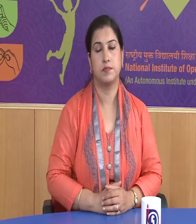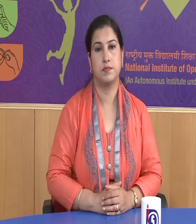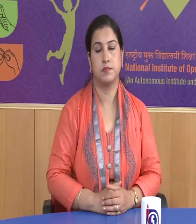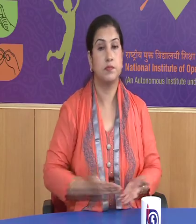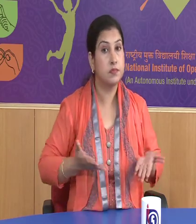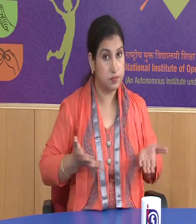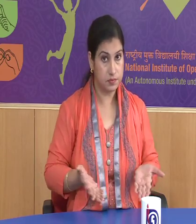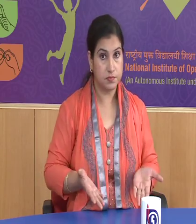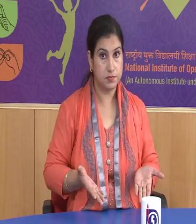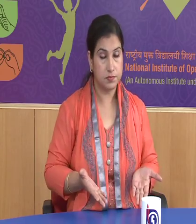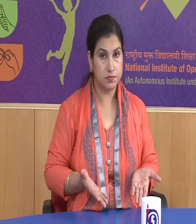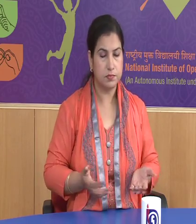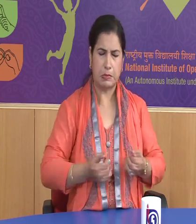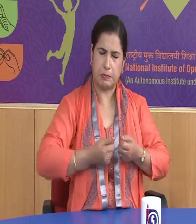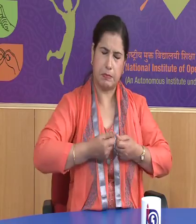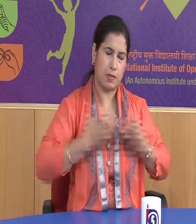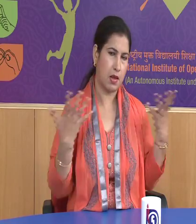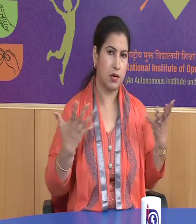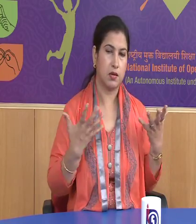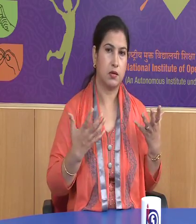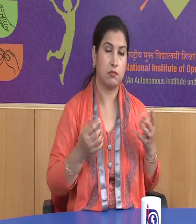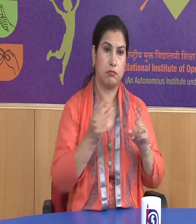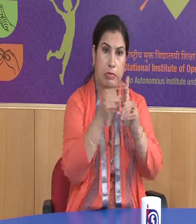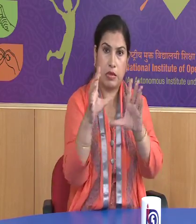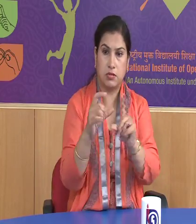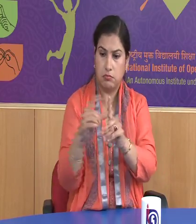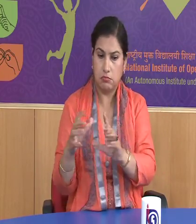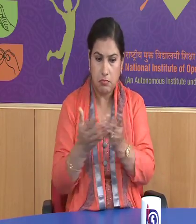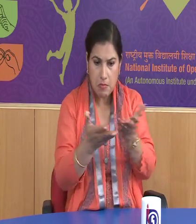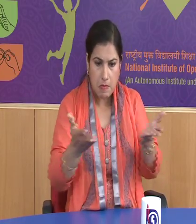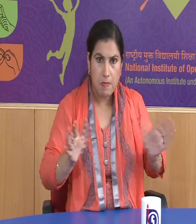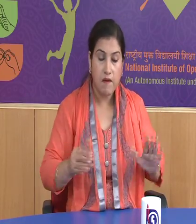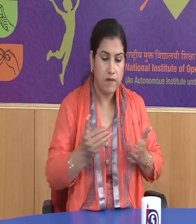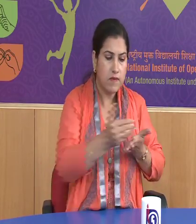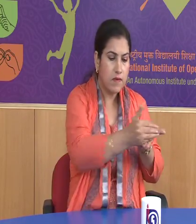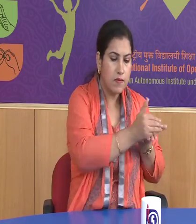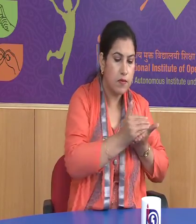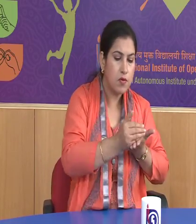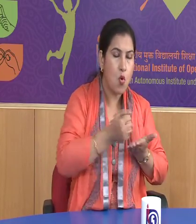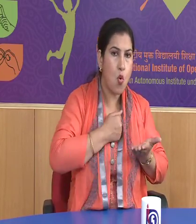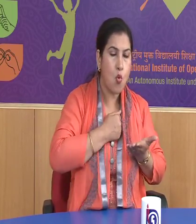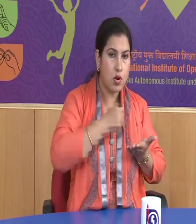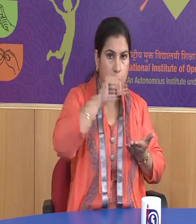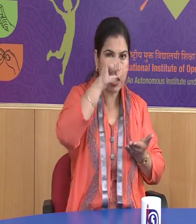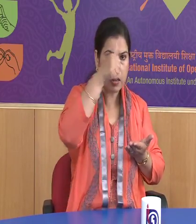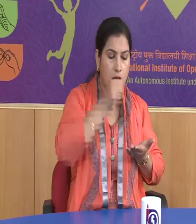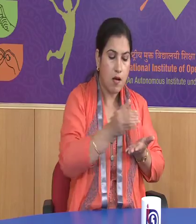However, there are many dangers before the security of our country.